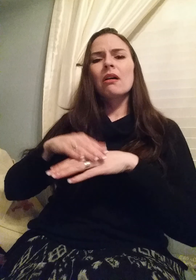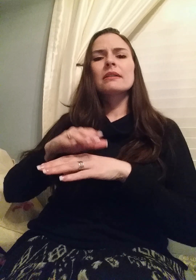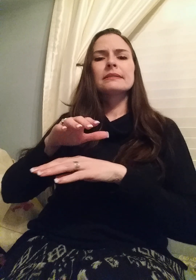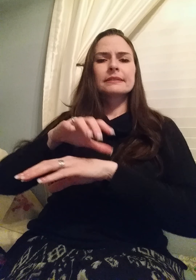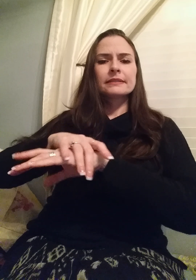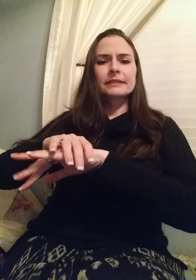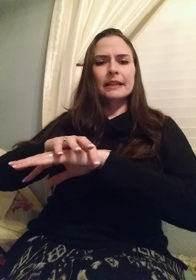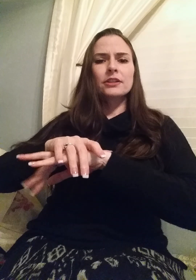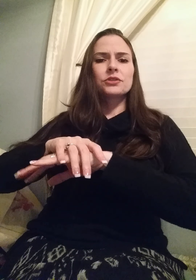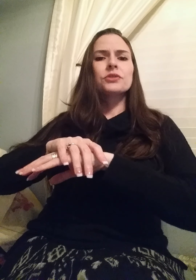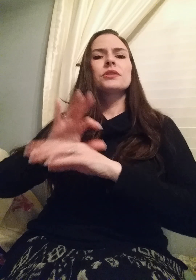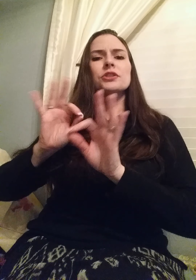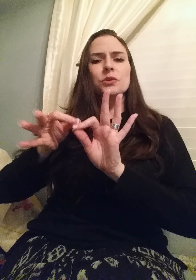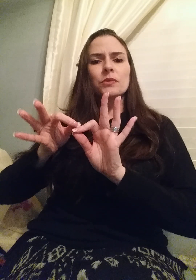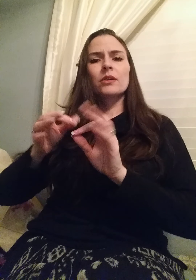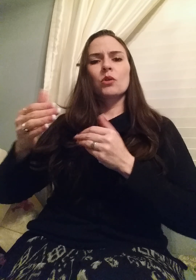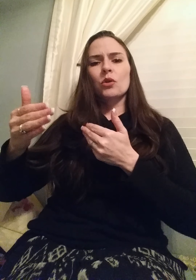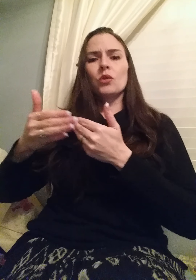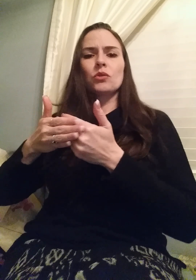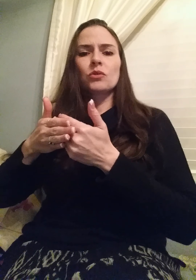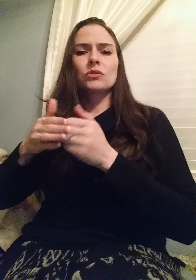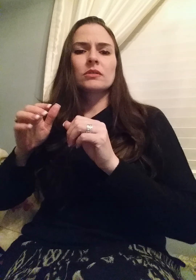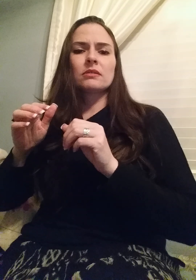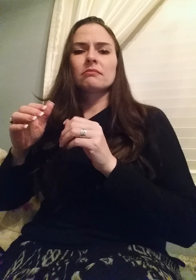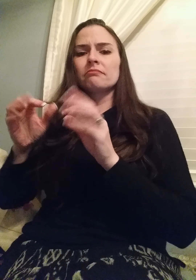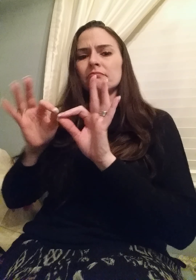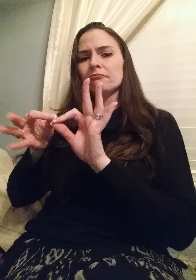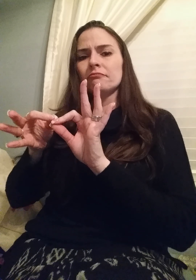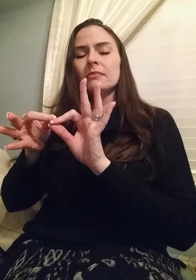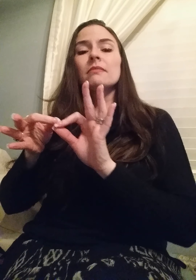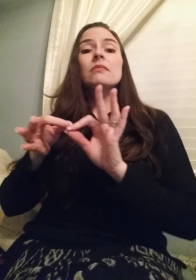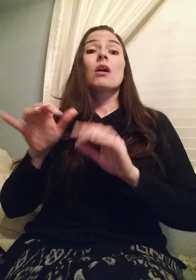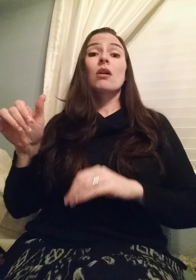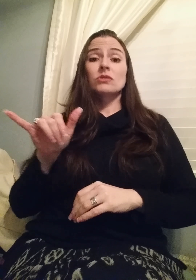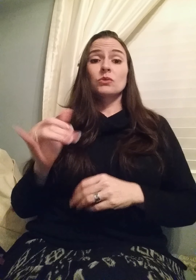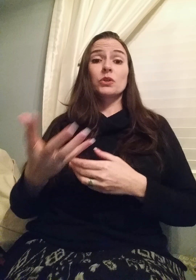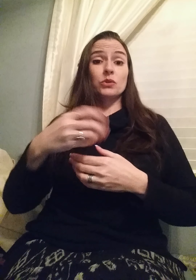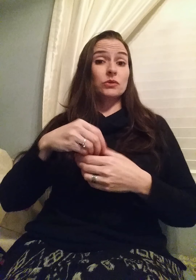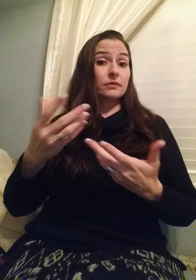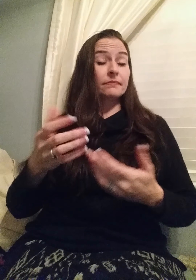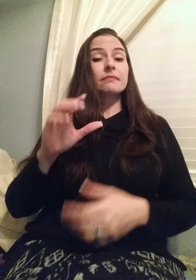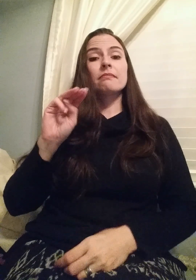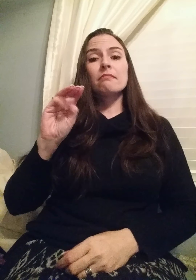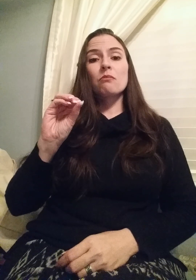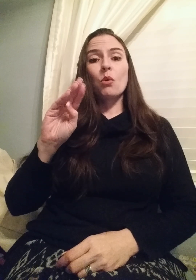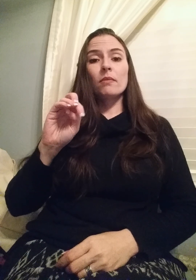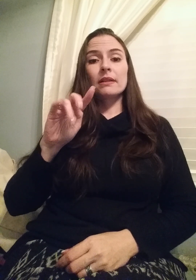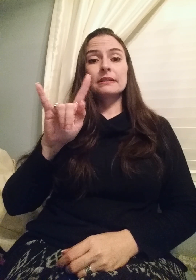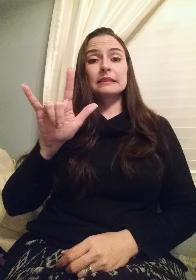interpreter. It will also include mobility and orientation, and the function